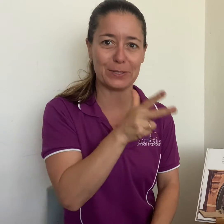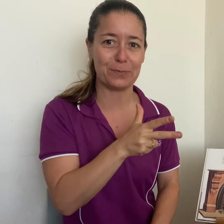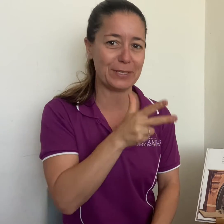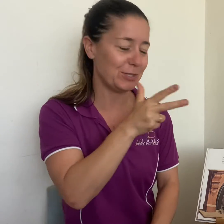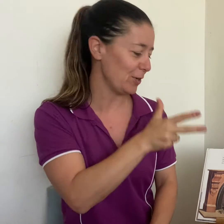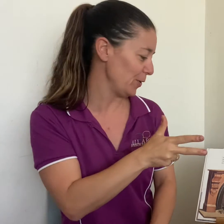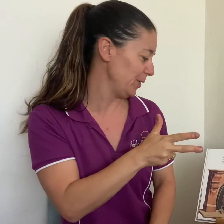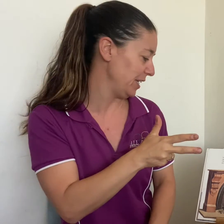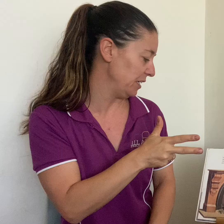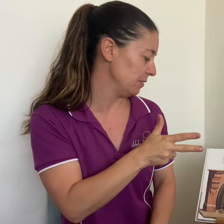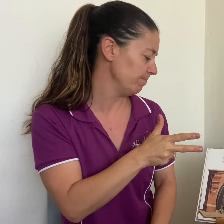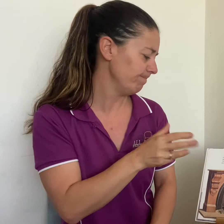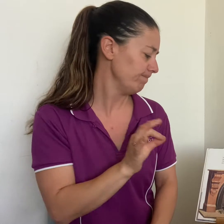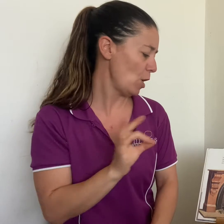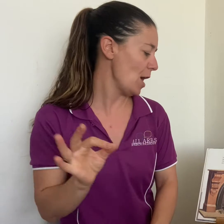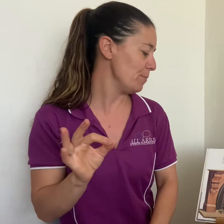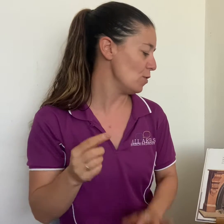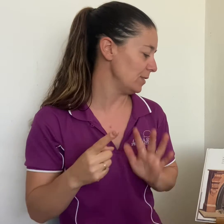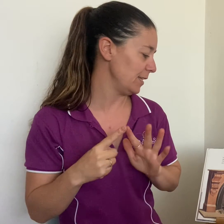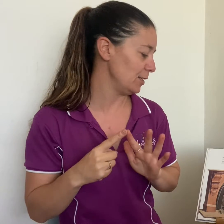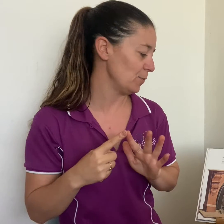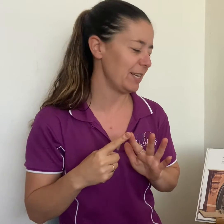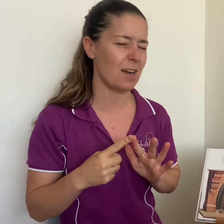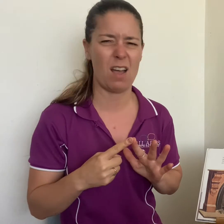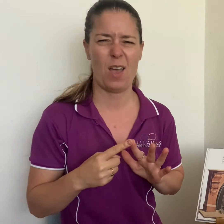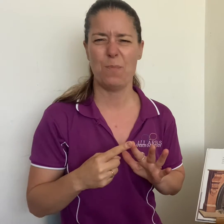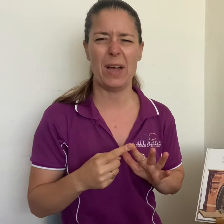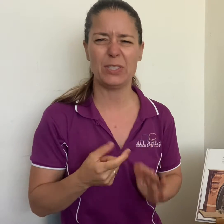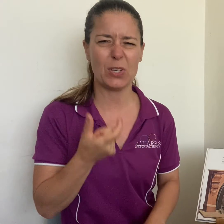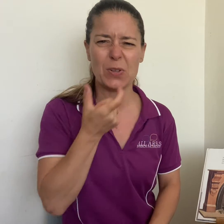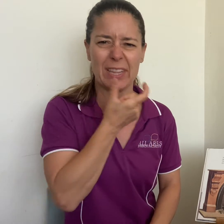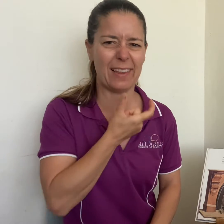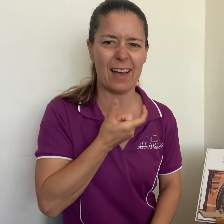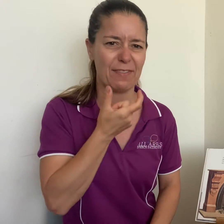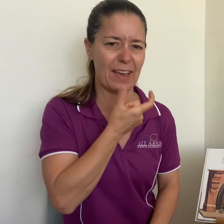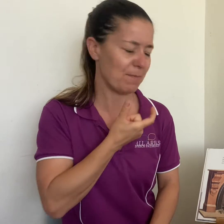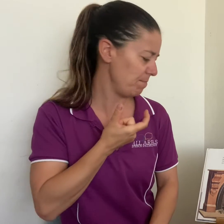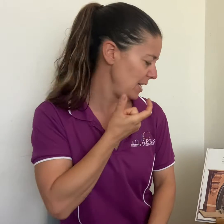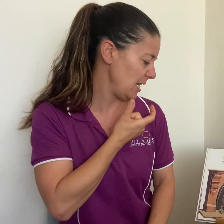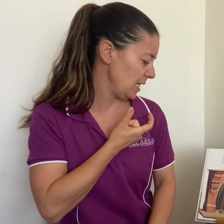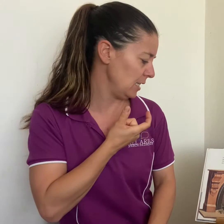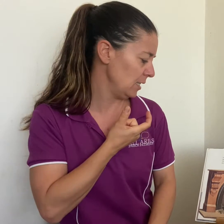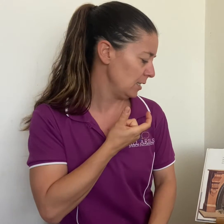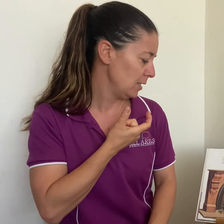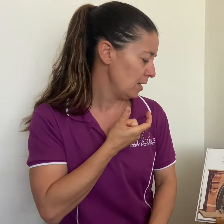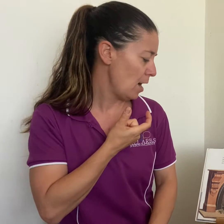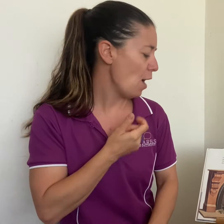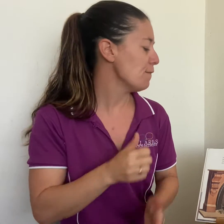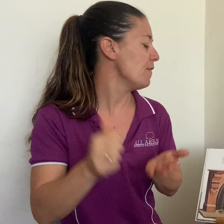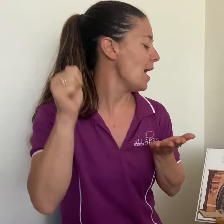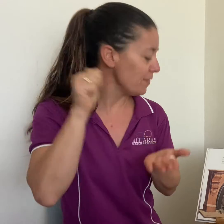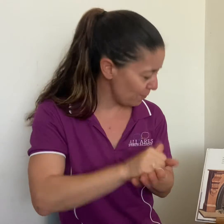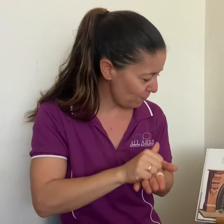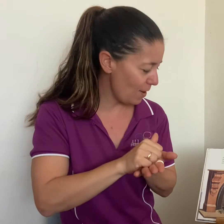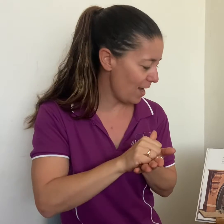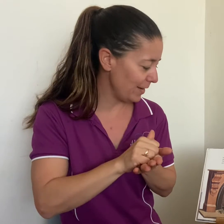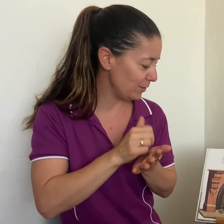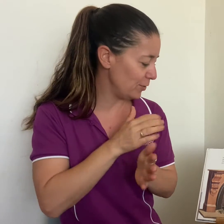be joking. I'm not, said Edwina, but don't laugh at me. I'll find the right